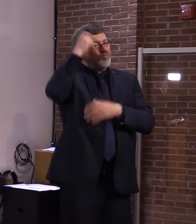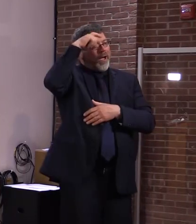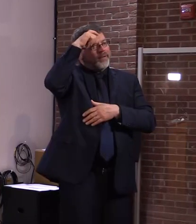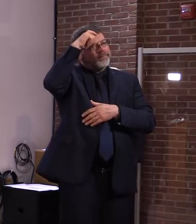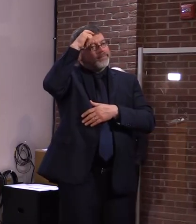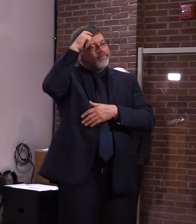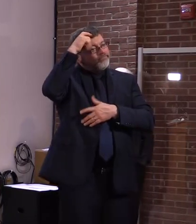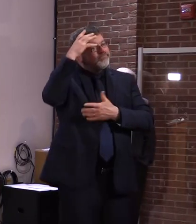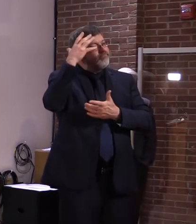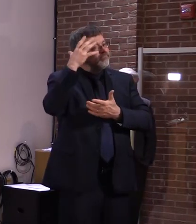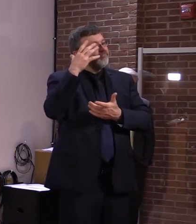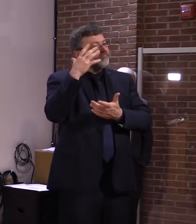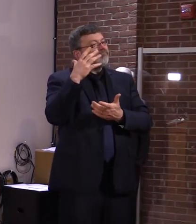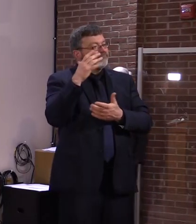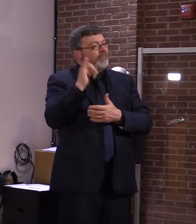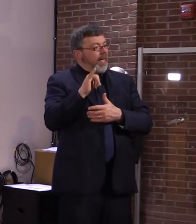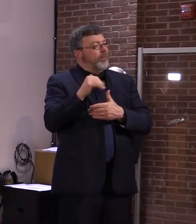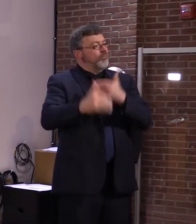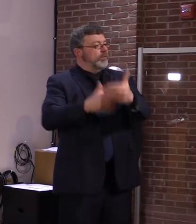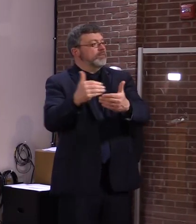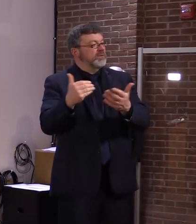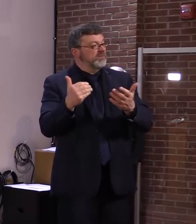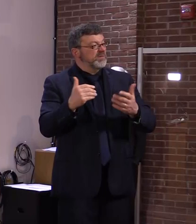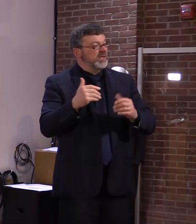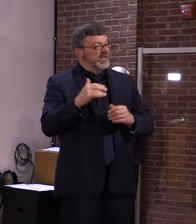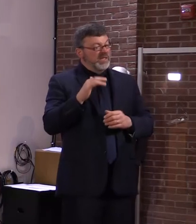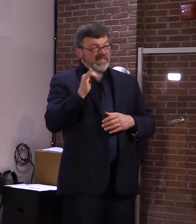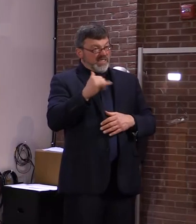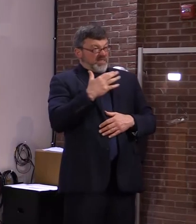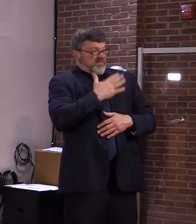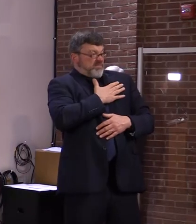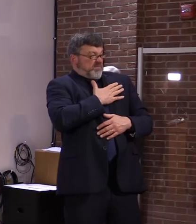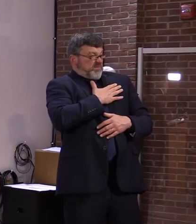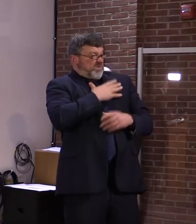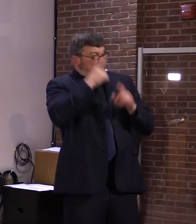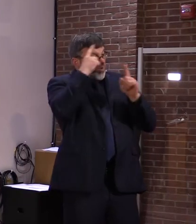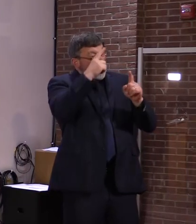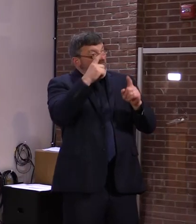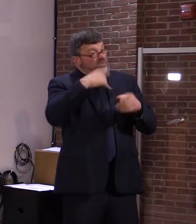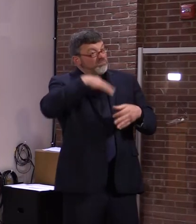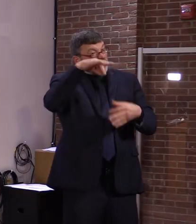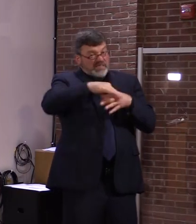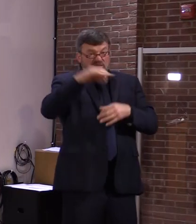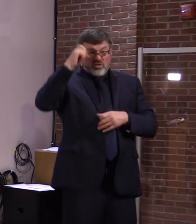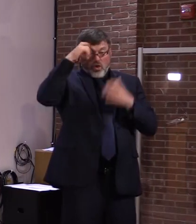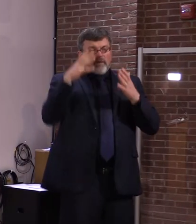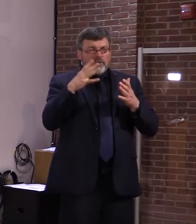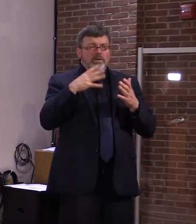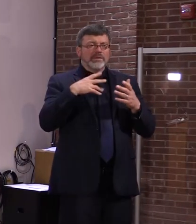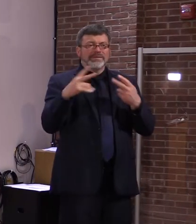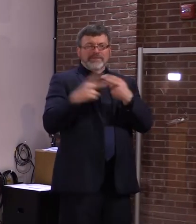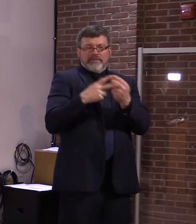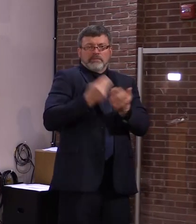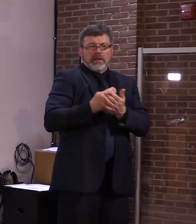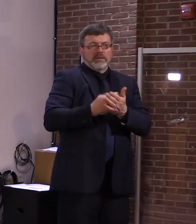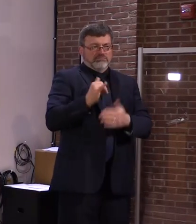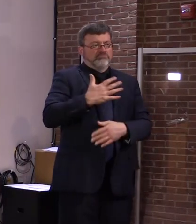political life, is just trying to make things better, make things more efficient, save taxpayers'